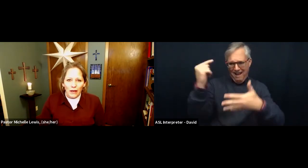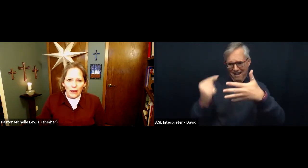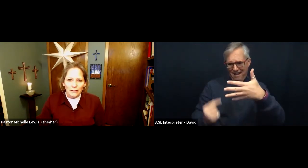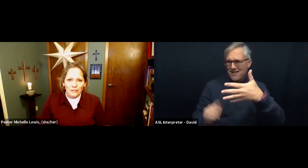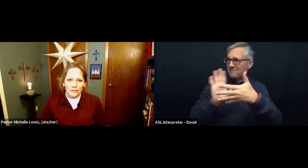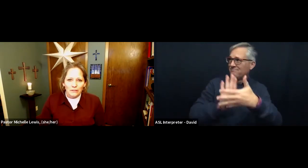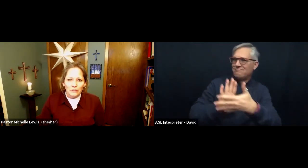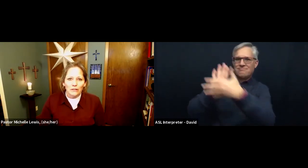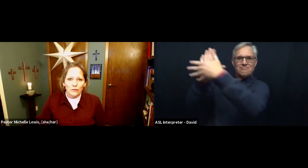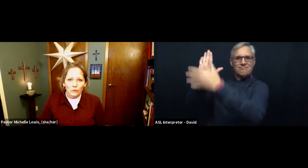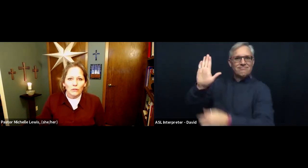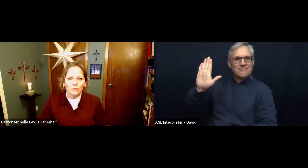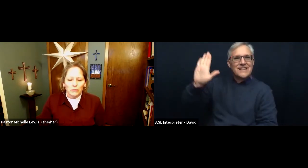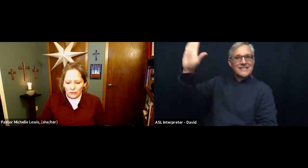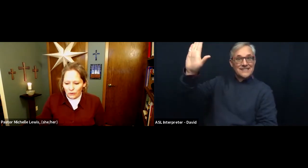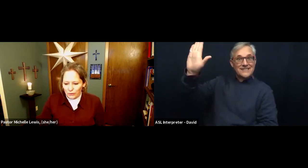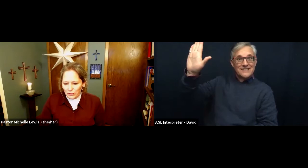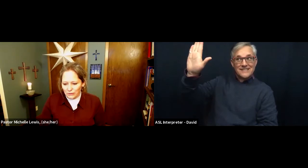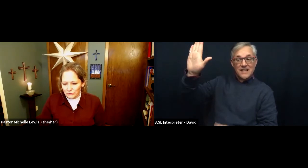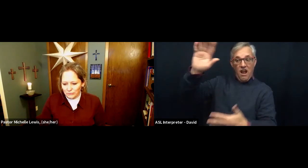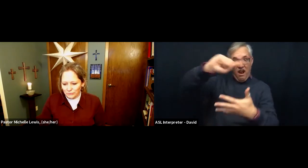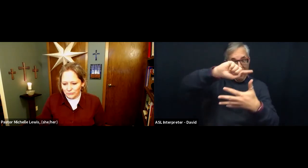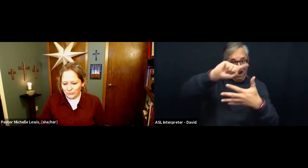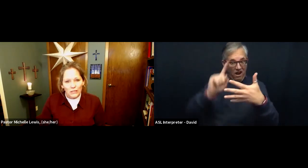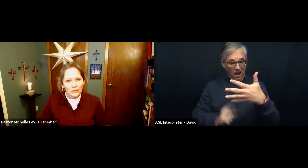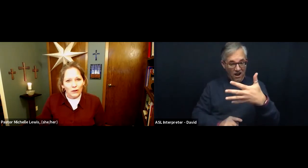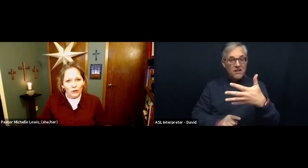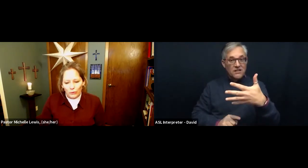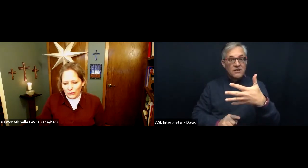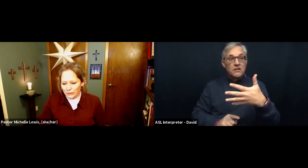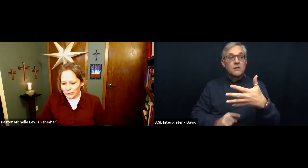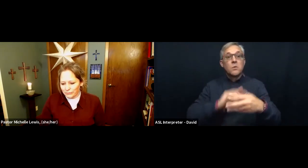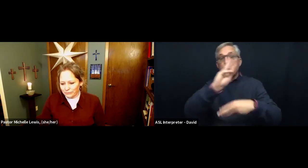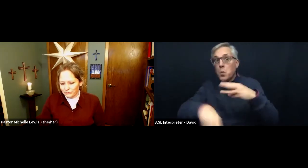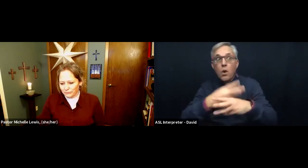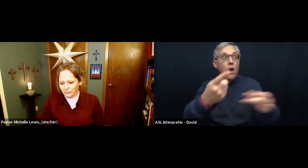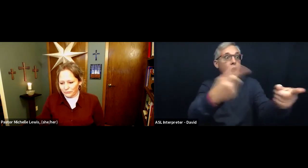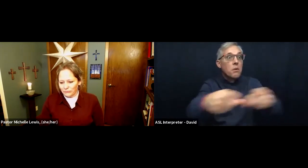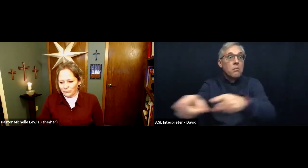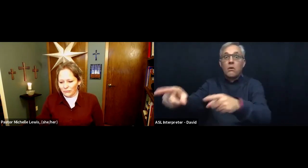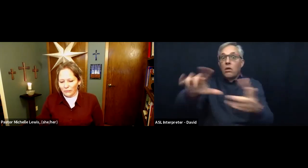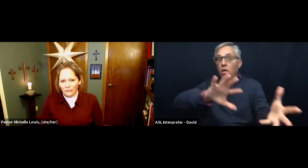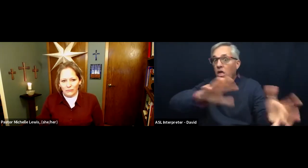all of that will be known in our world.